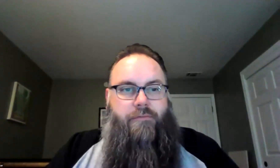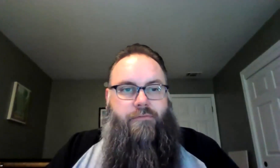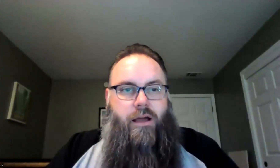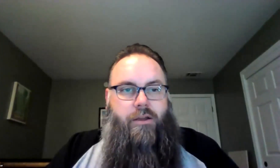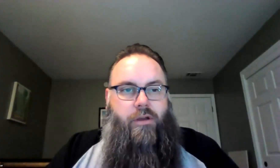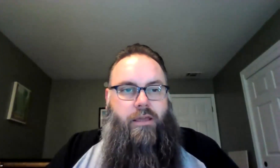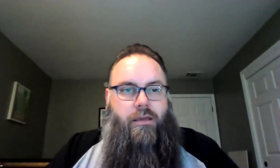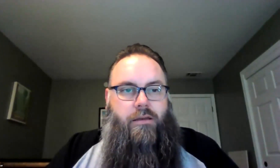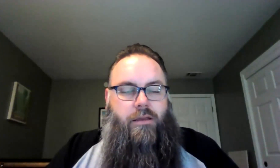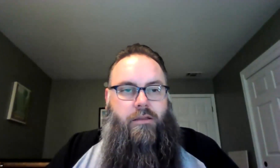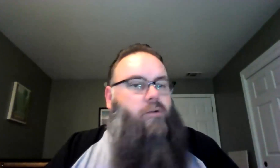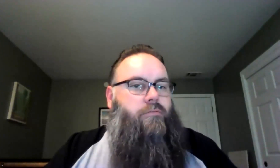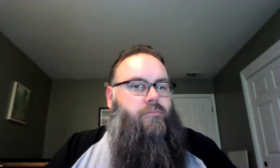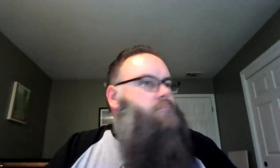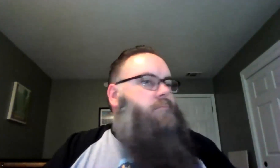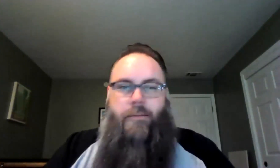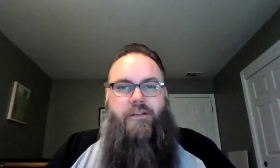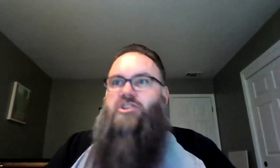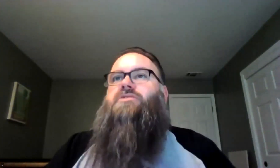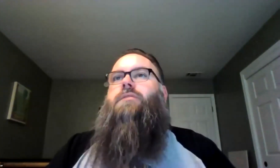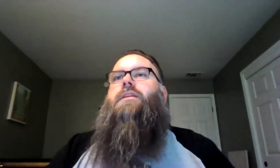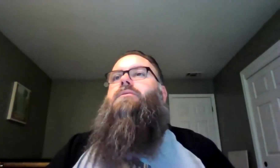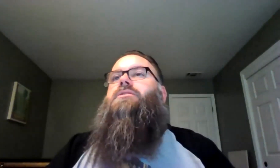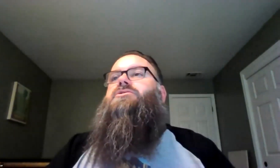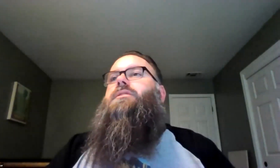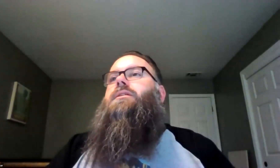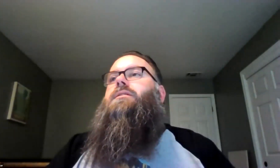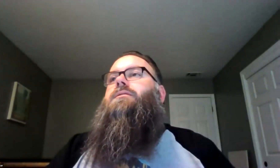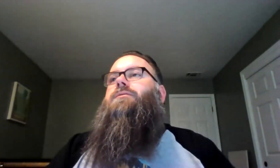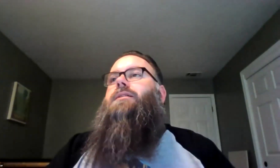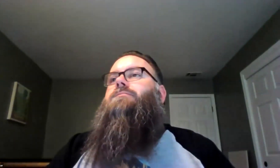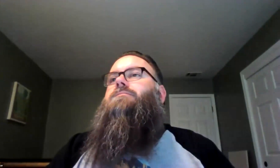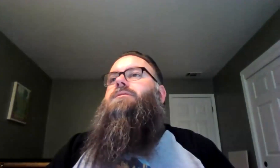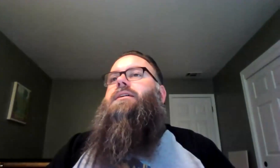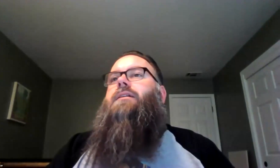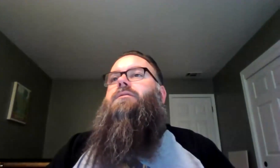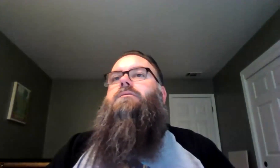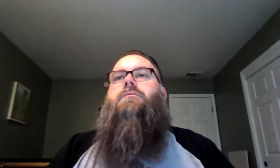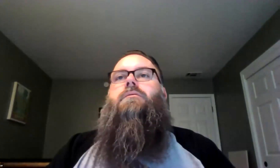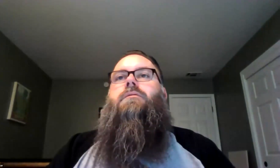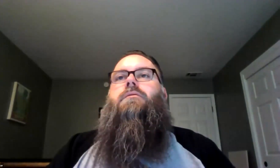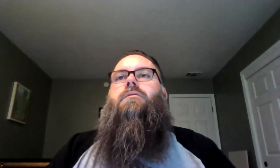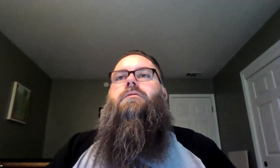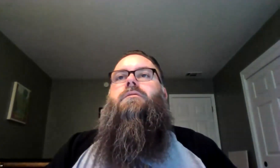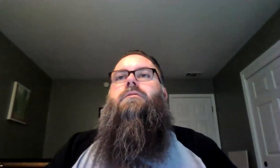have that flyer handy? No, I'm going to share my screen for that one and show the calendar.